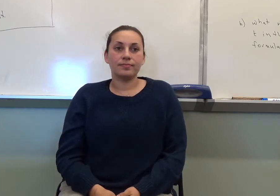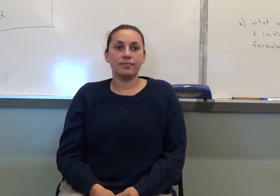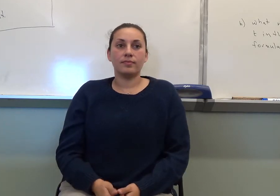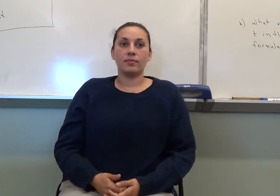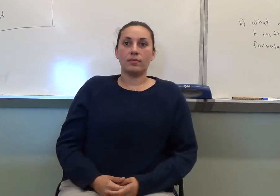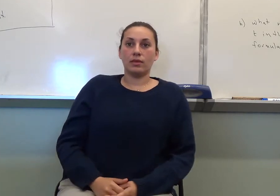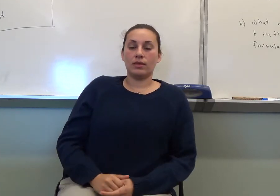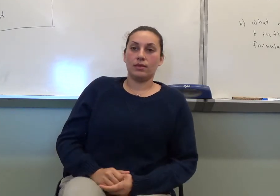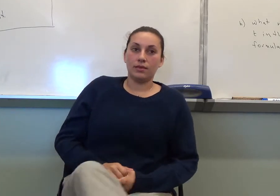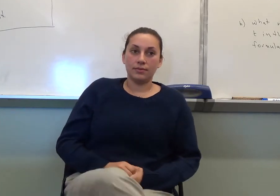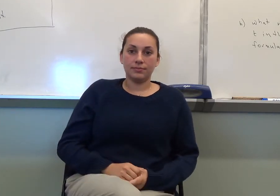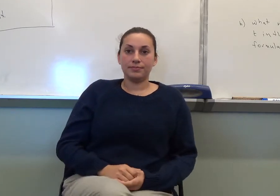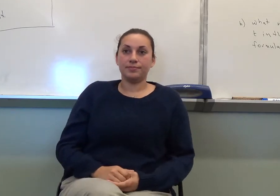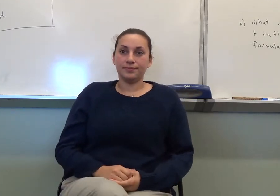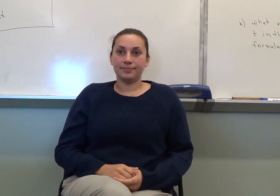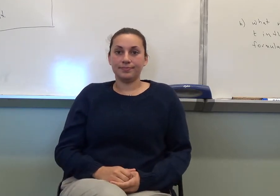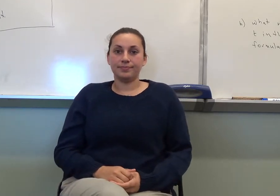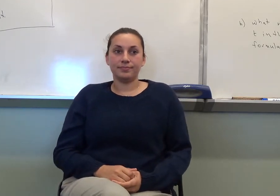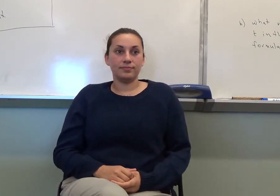Does that sound right? It's,